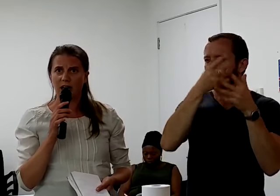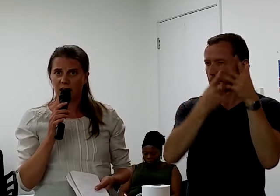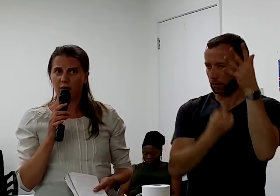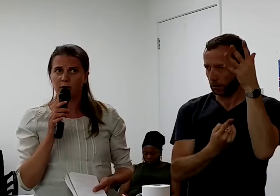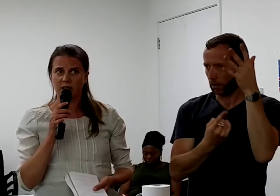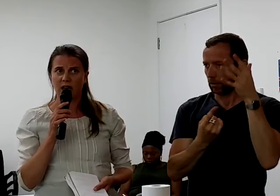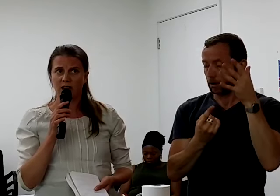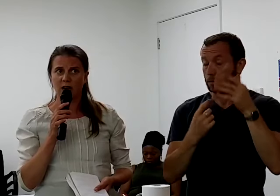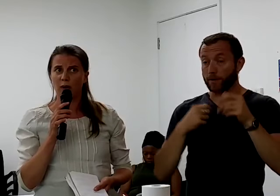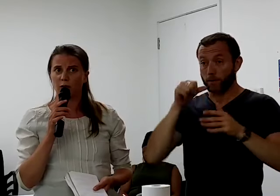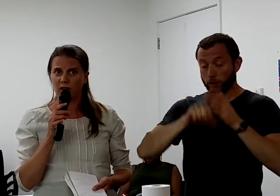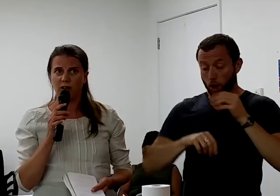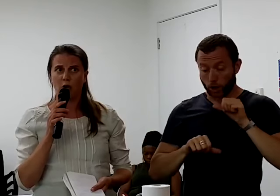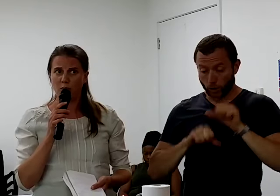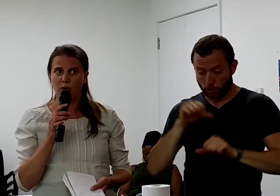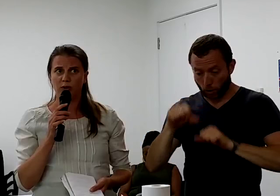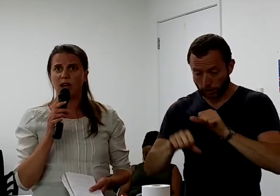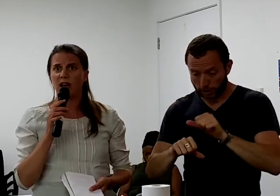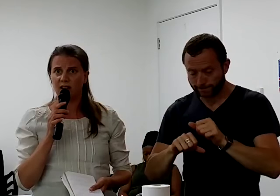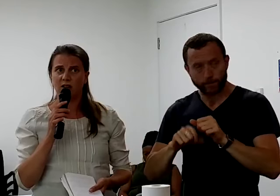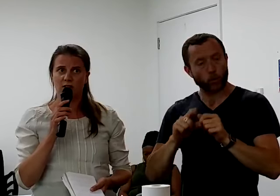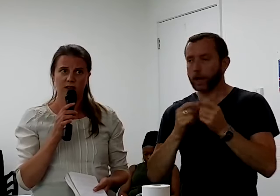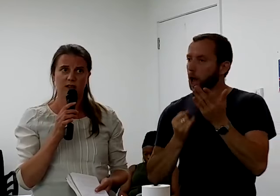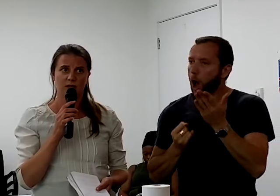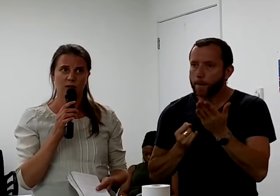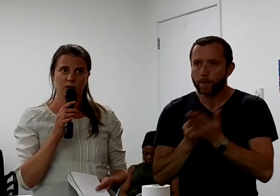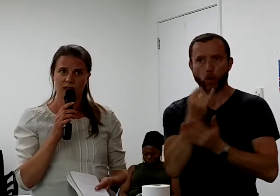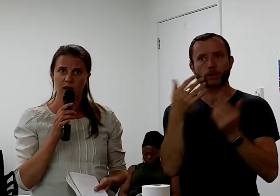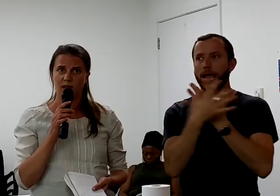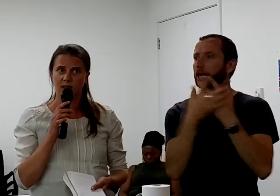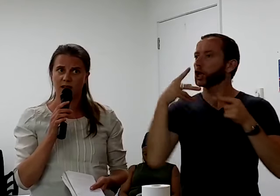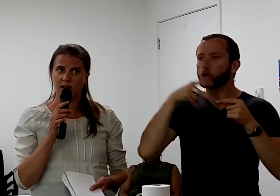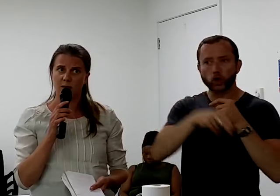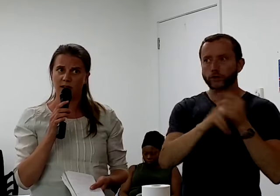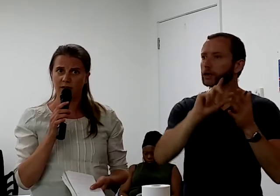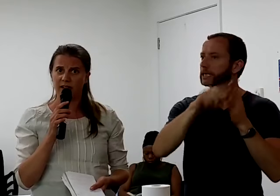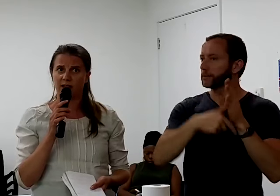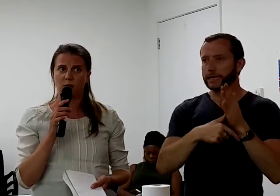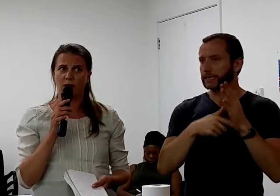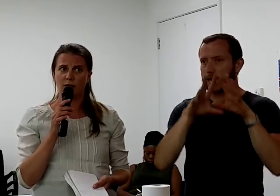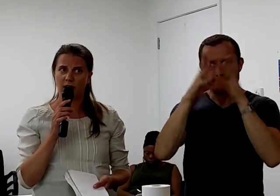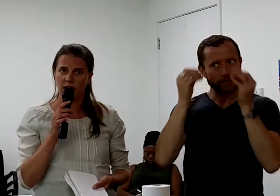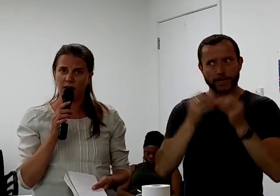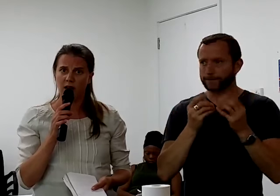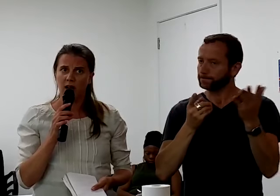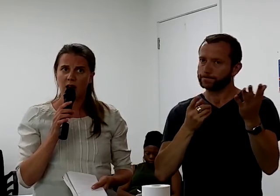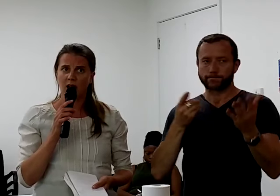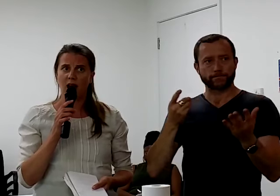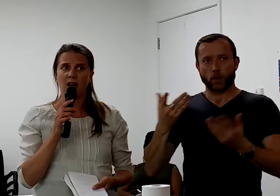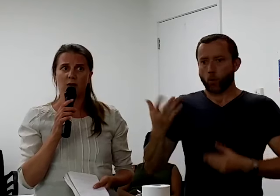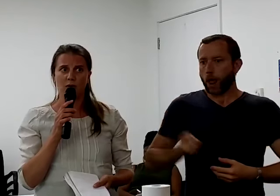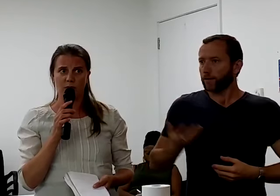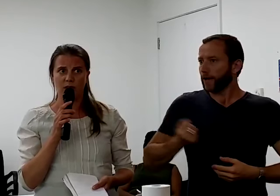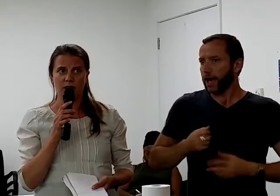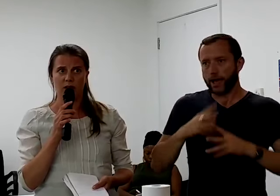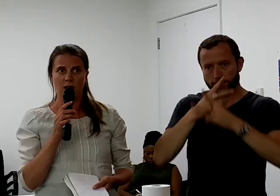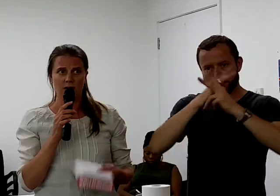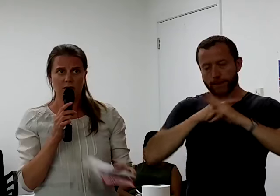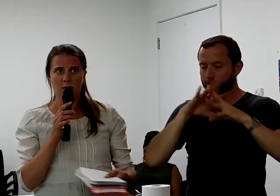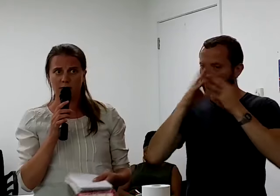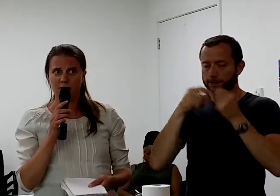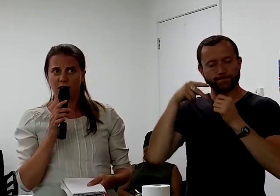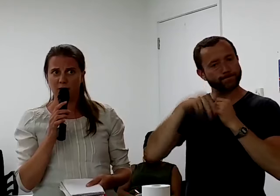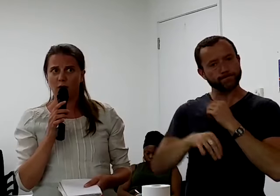But we've been very clear from the start that we totally oppose any cuts in, you know, disability benefits, welfare. And we've